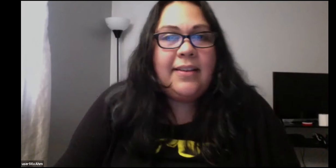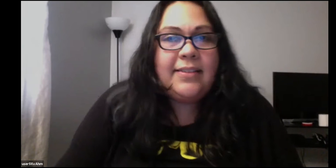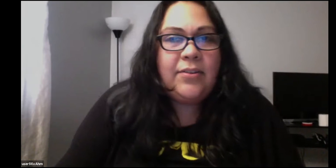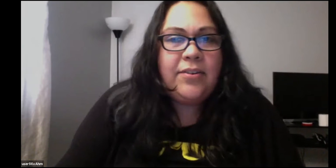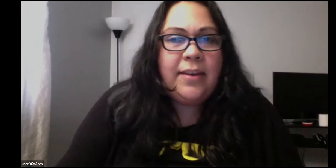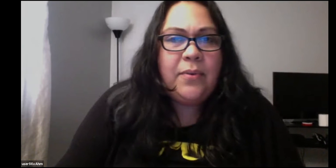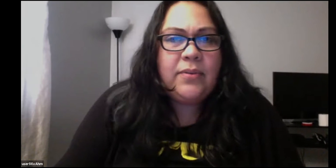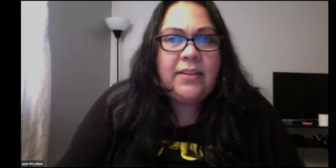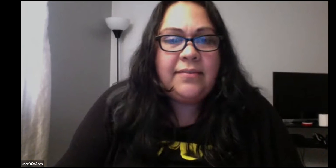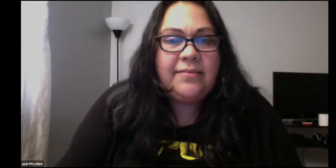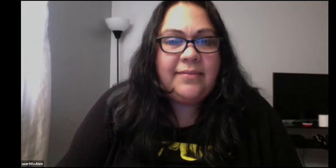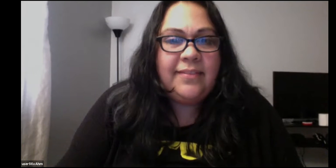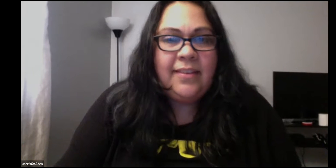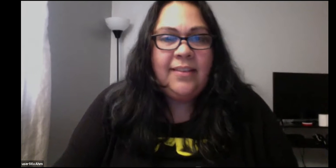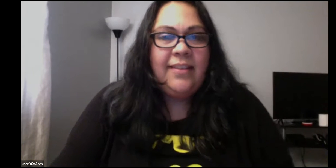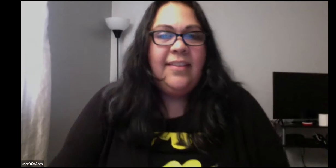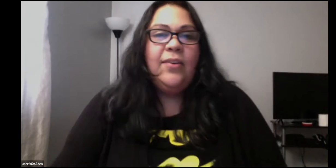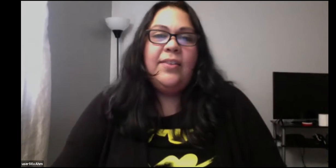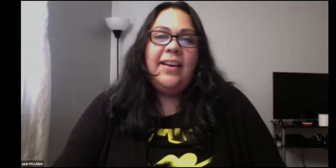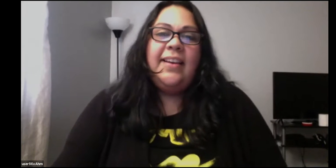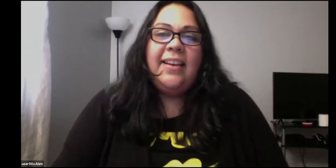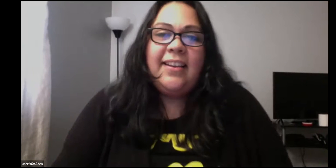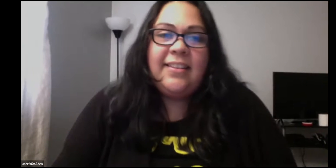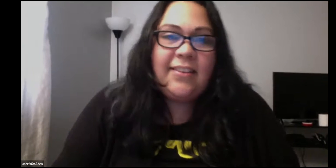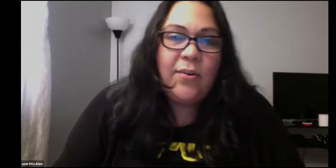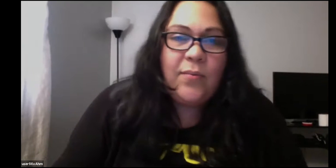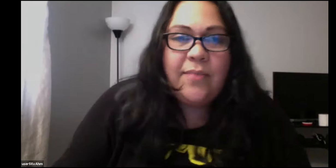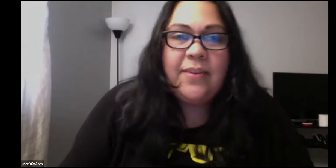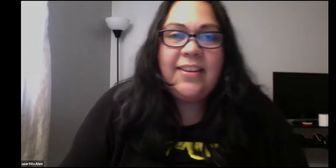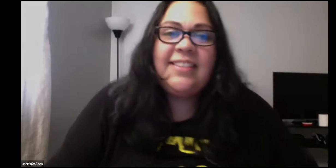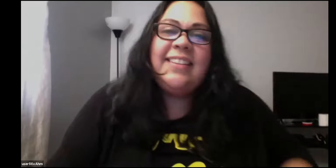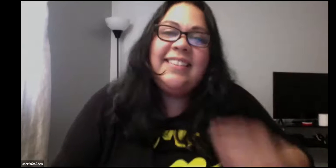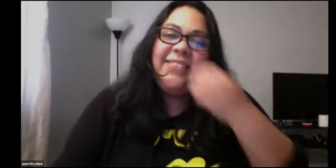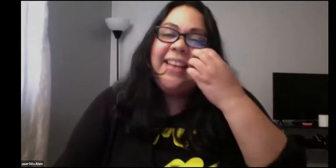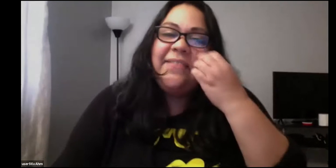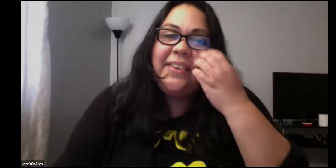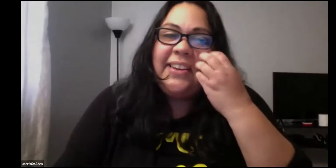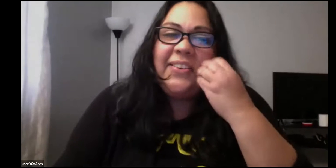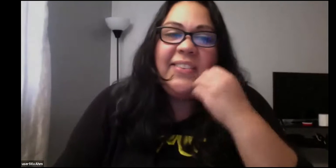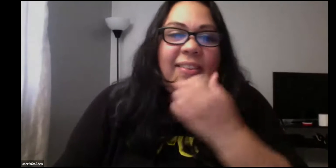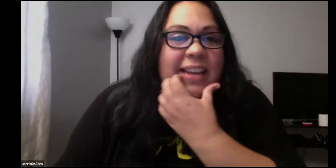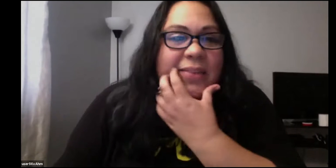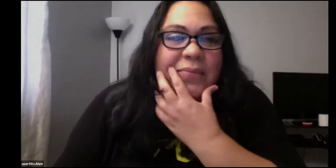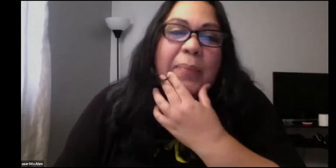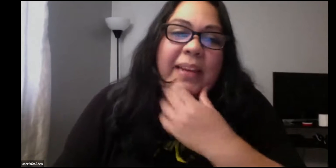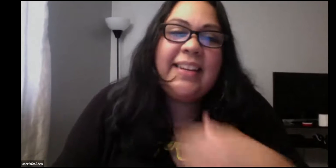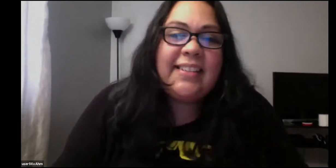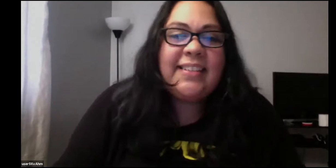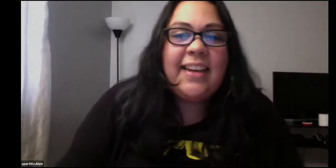Let's hear that music. Okay. So we finished doing that video. That was kind of fun, but it's kind of